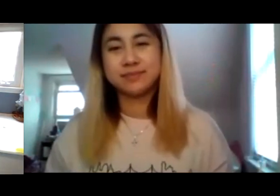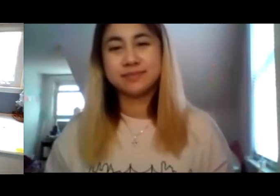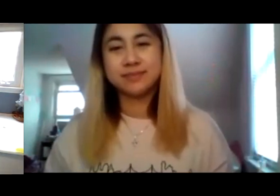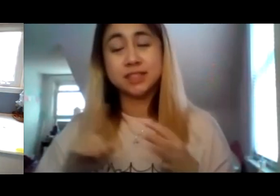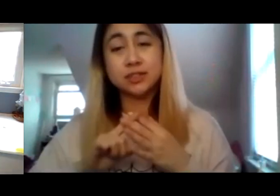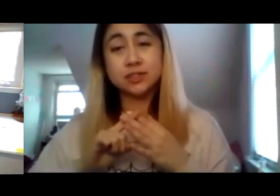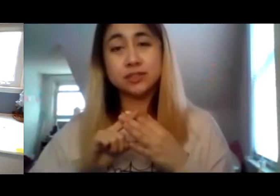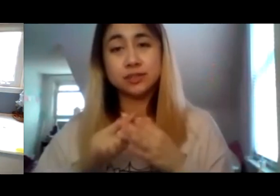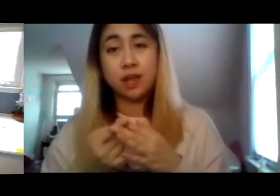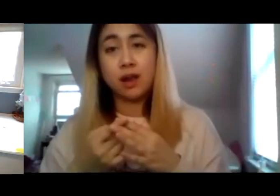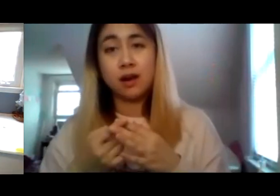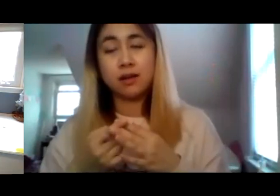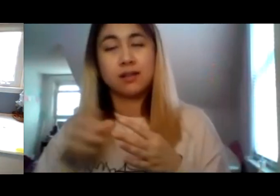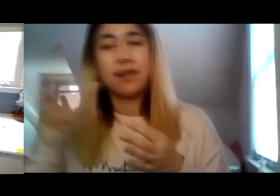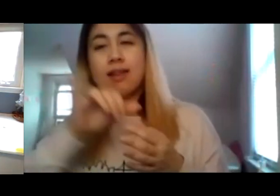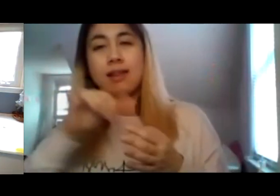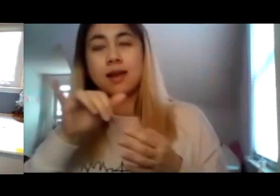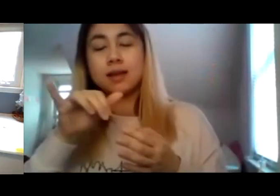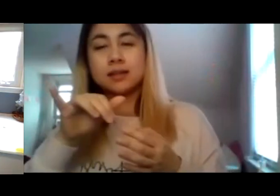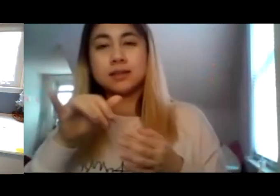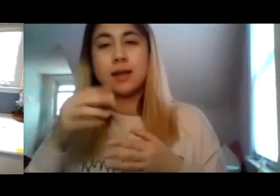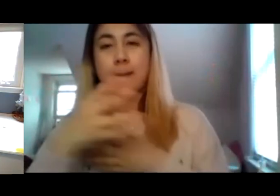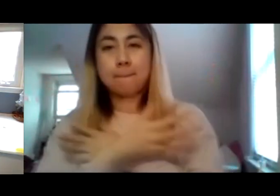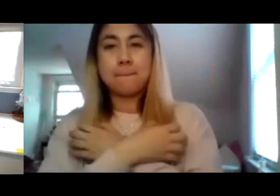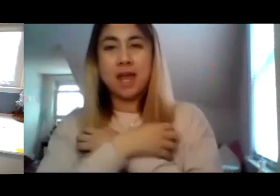start in our bear walk position.